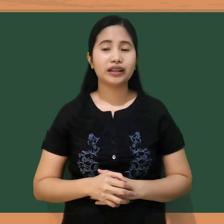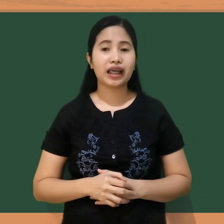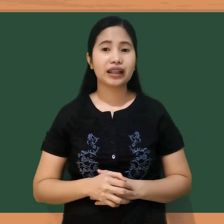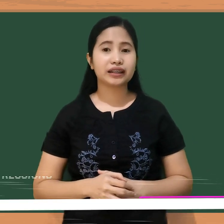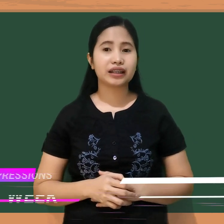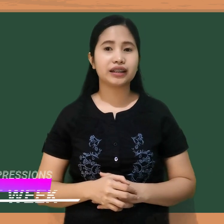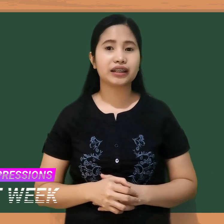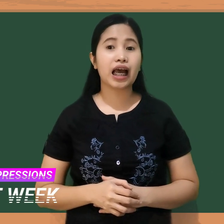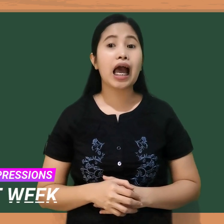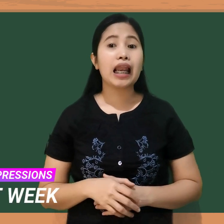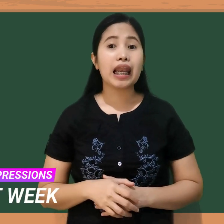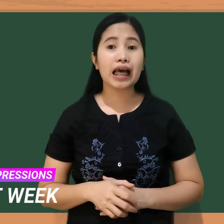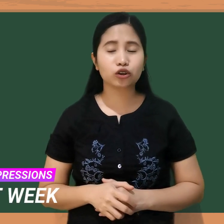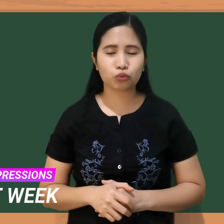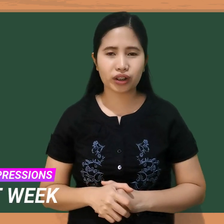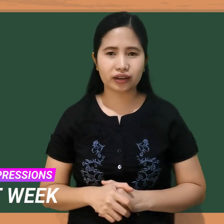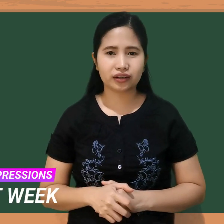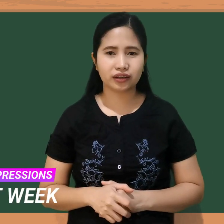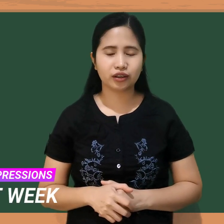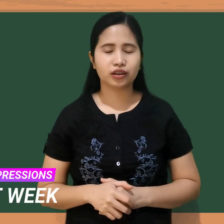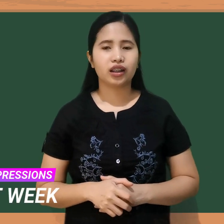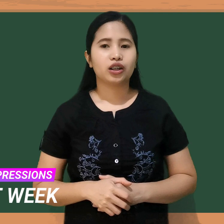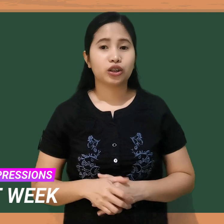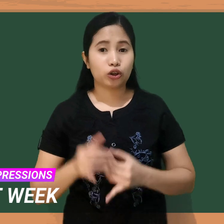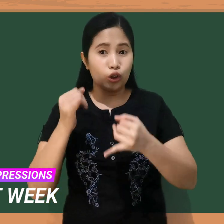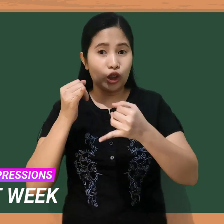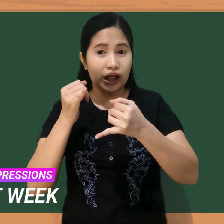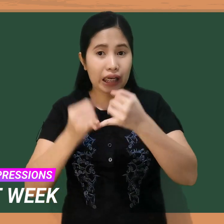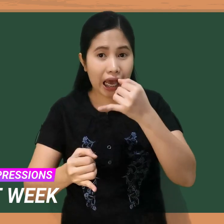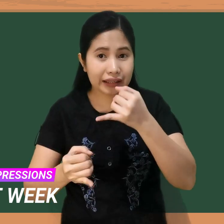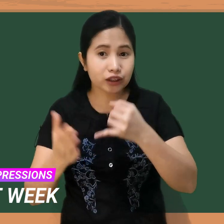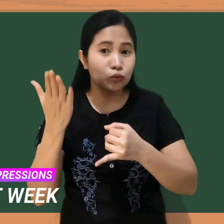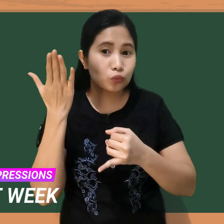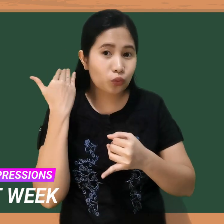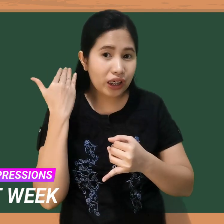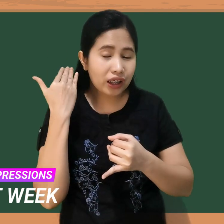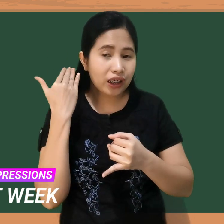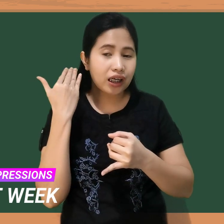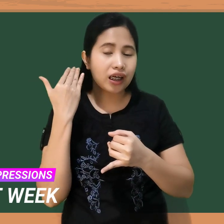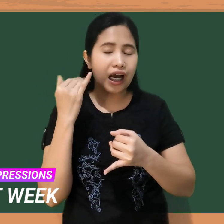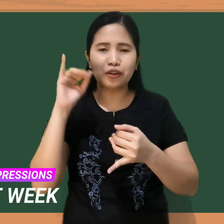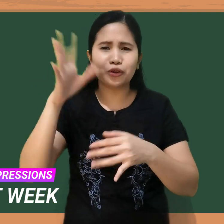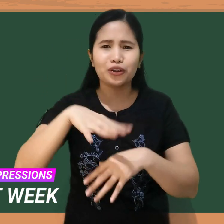Okay, next is last week. So, last week, no.